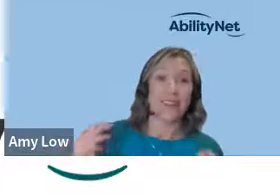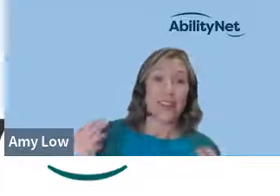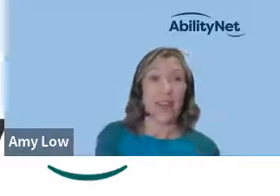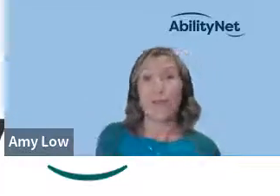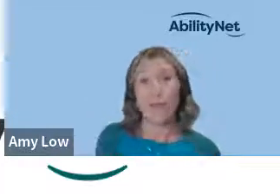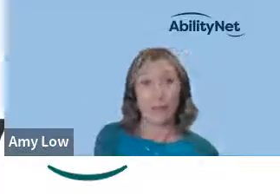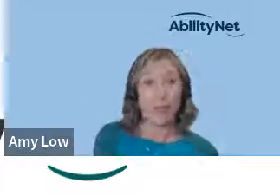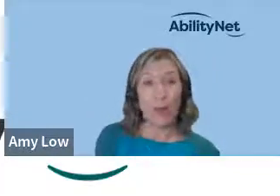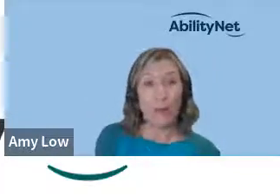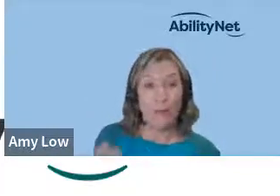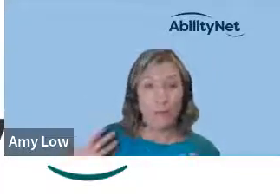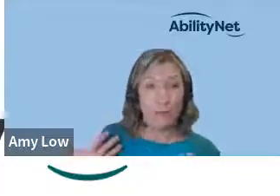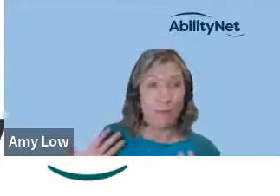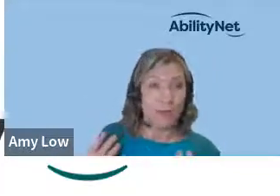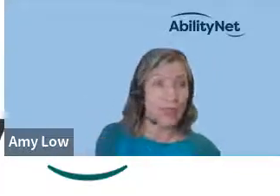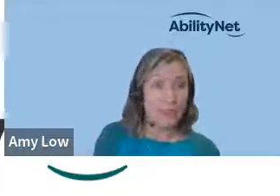having